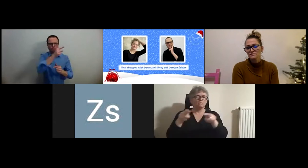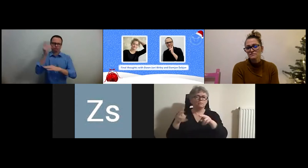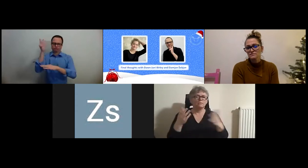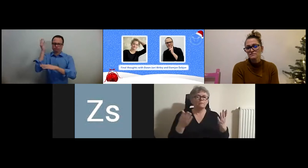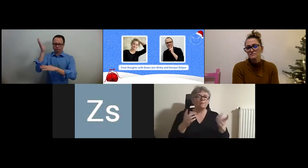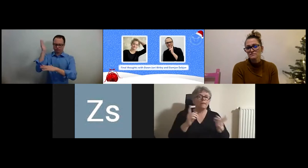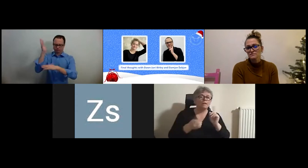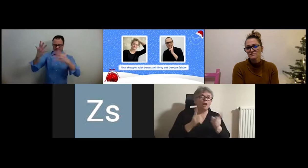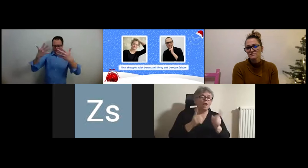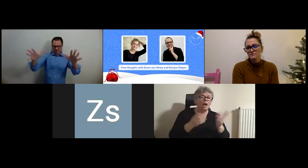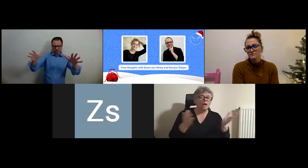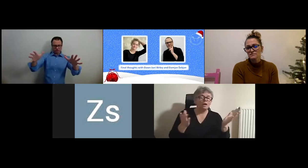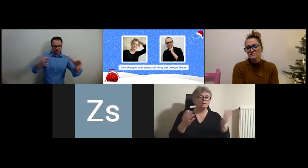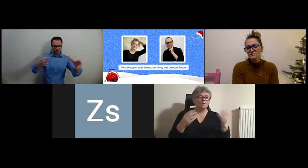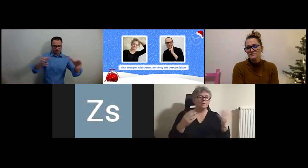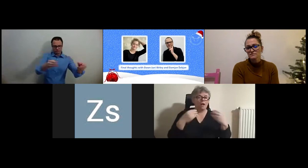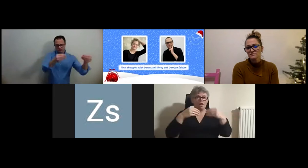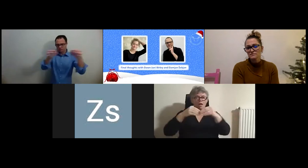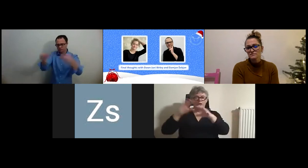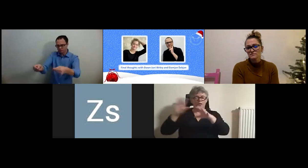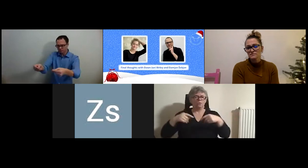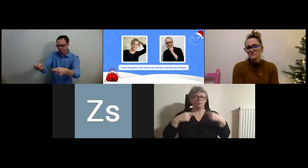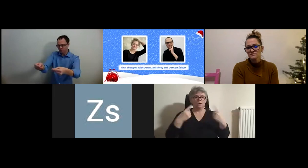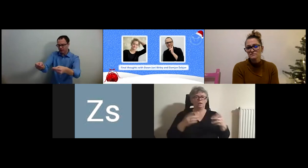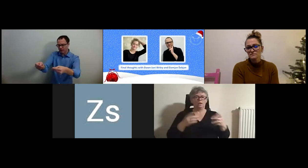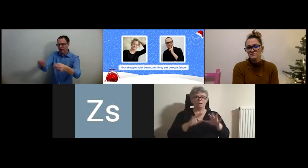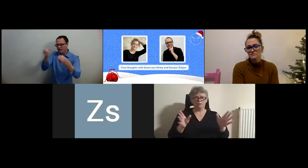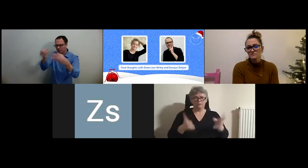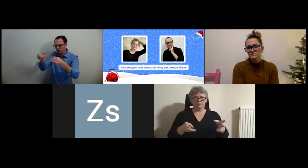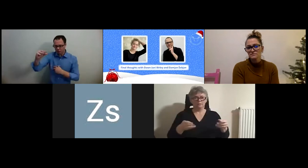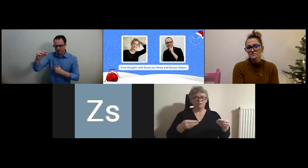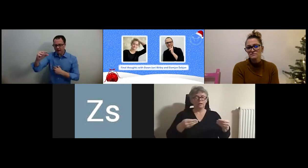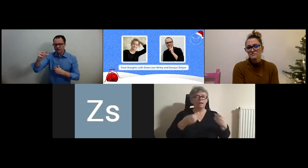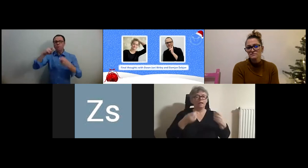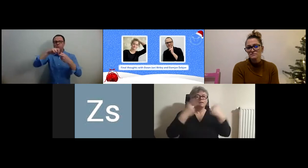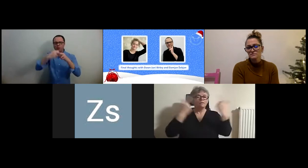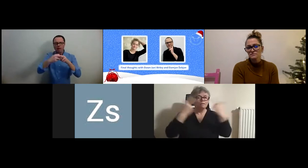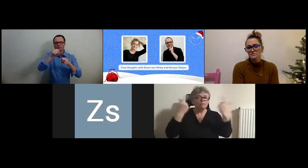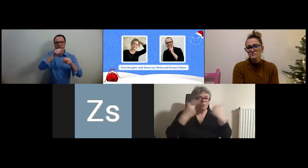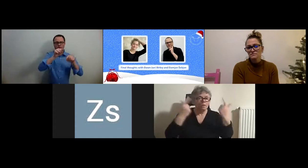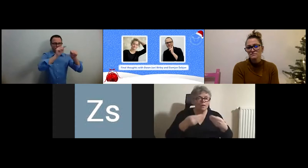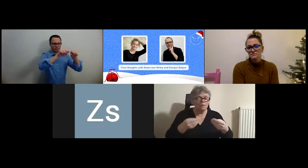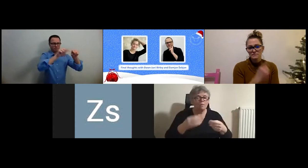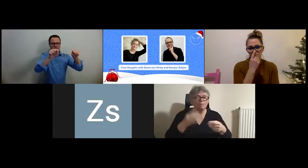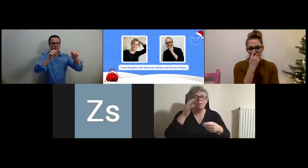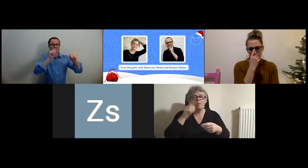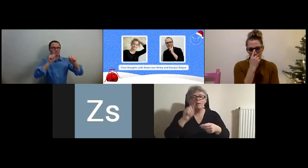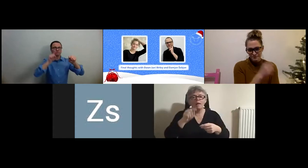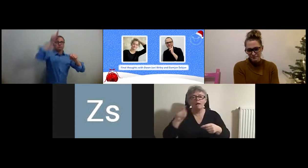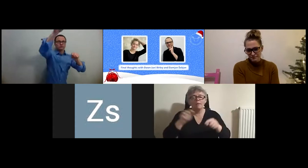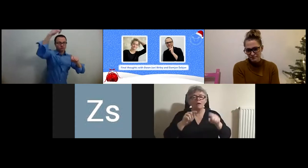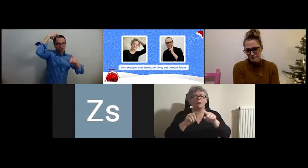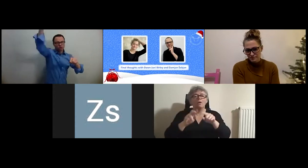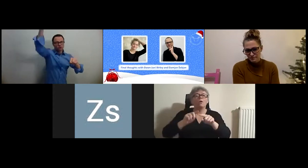I've attended, they were typically events where lecturers passed on information